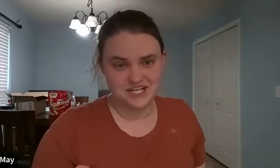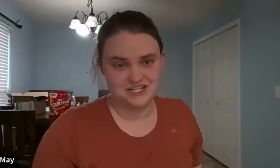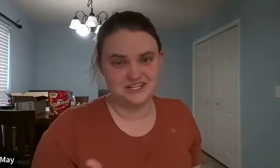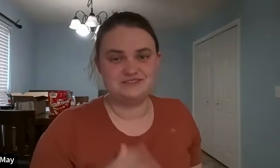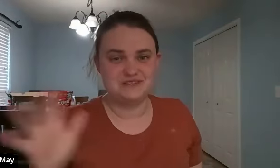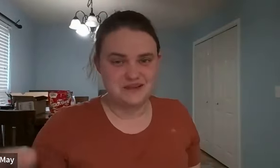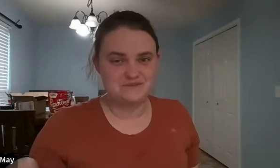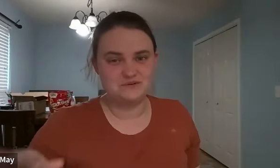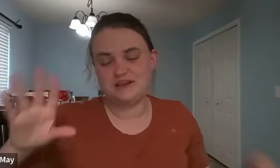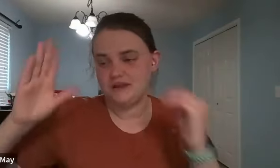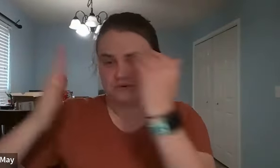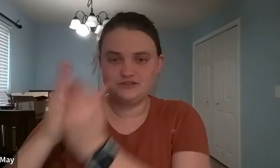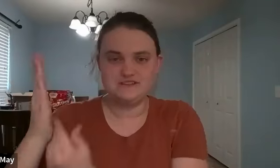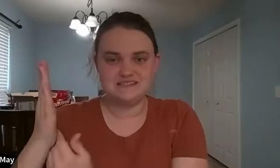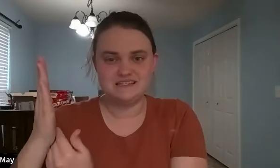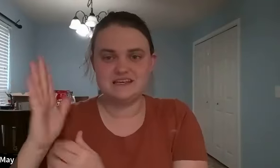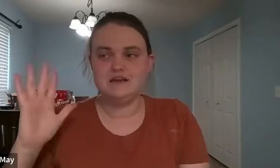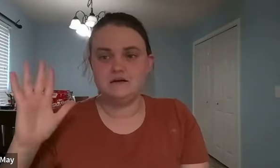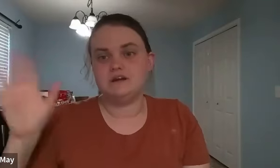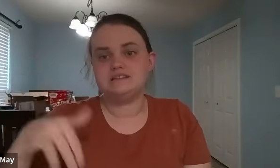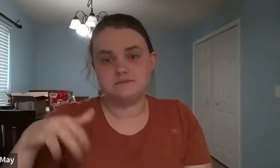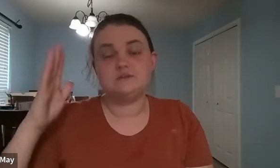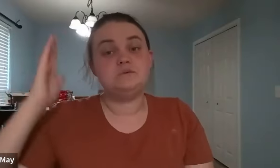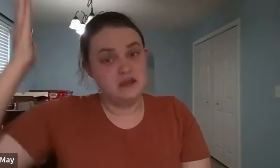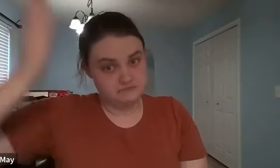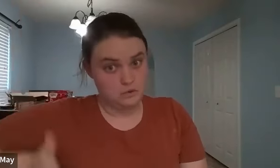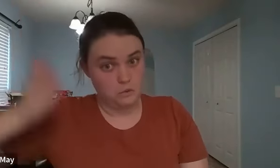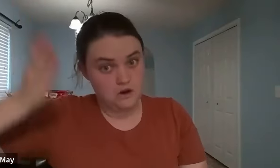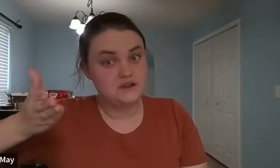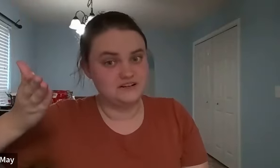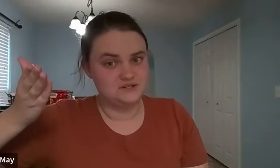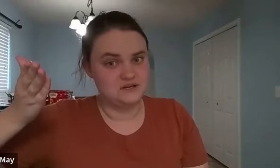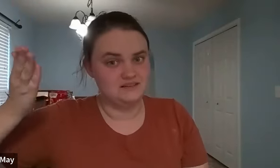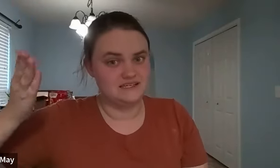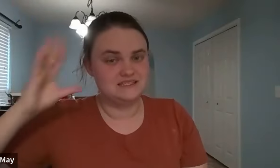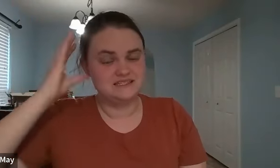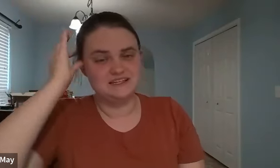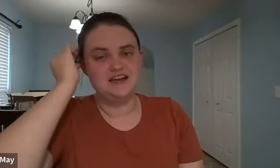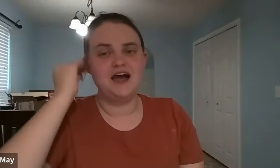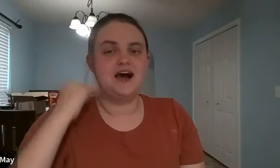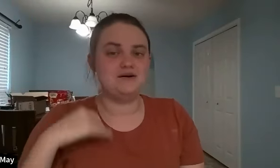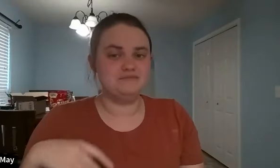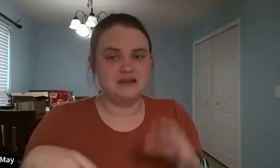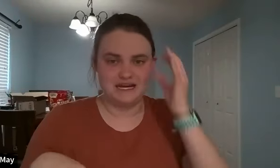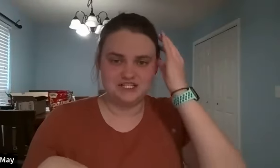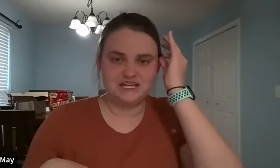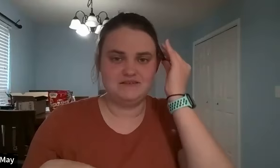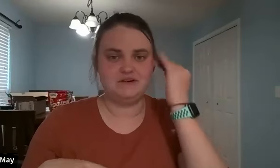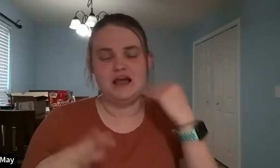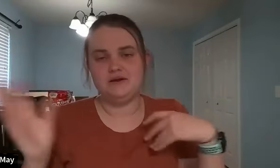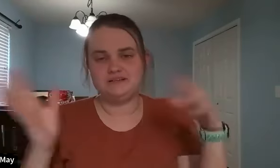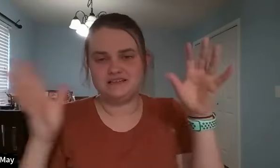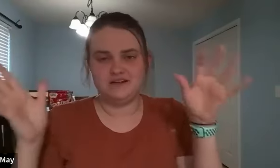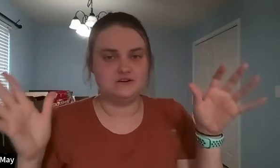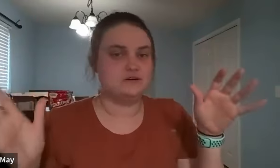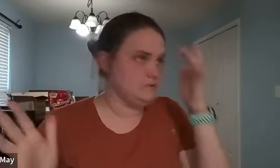changing it. So sometimes we're like, okay, we'll do these lists. Or not sometimes we're working on doing a list. And I always get lost on, are we